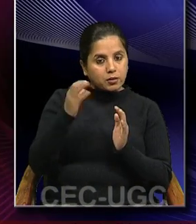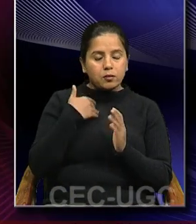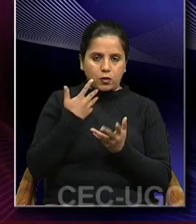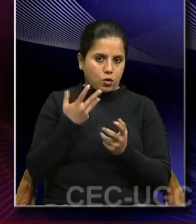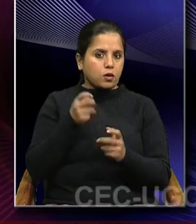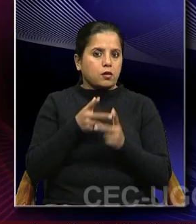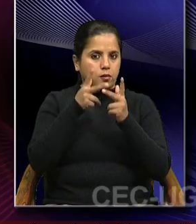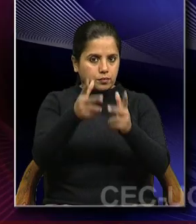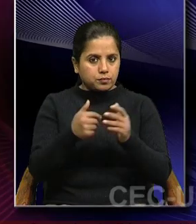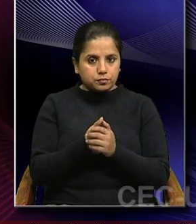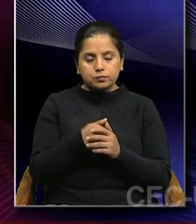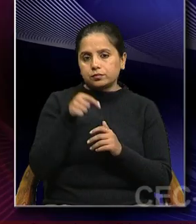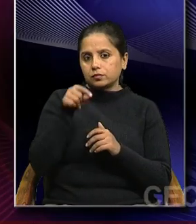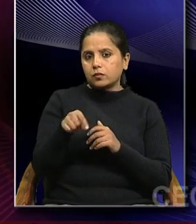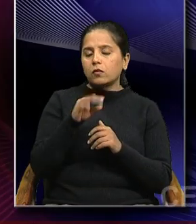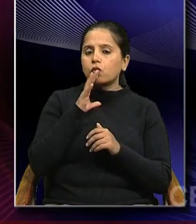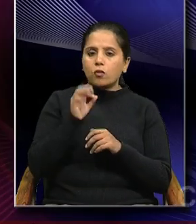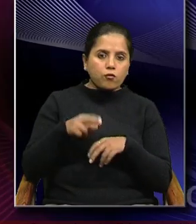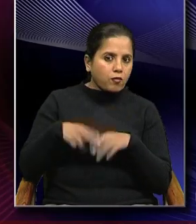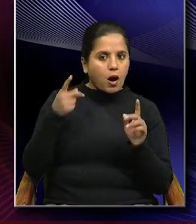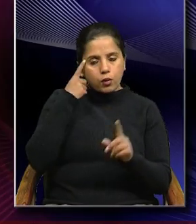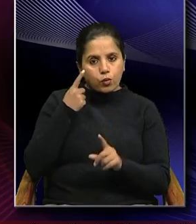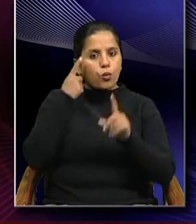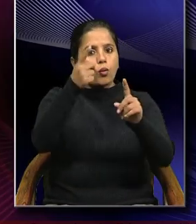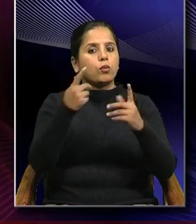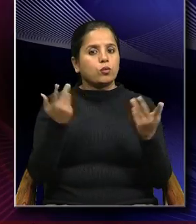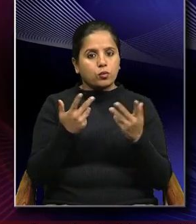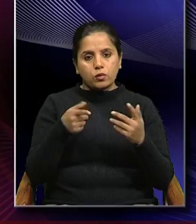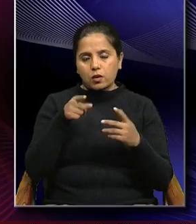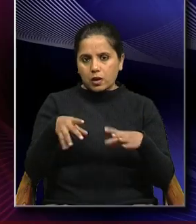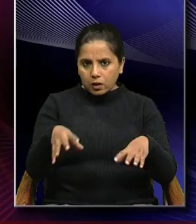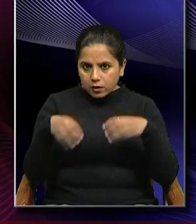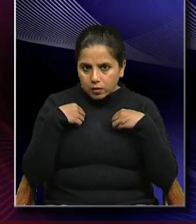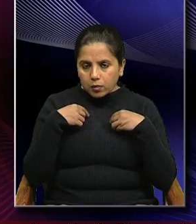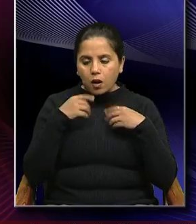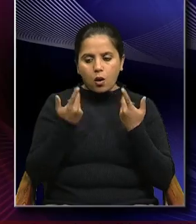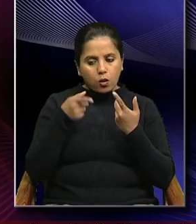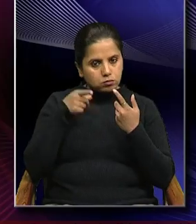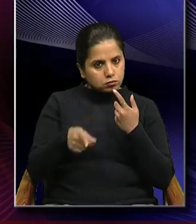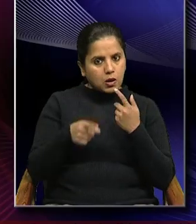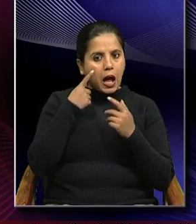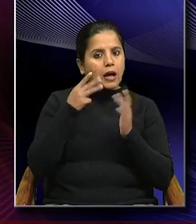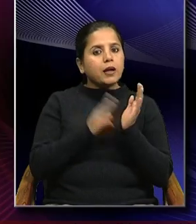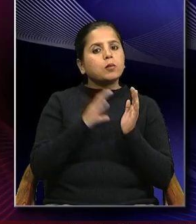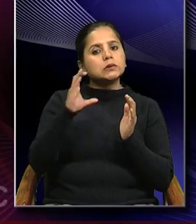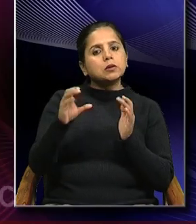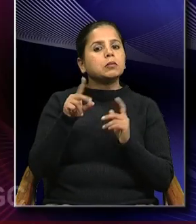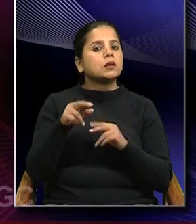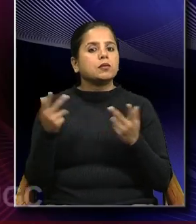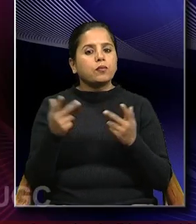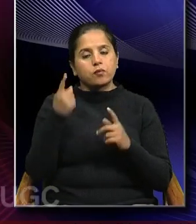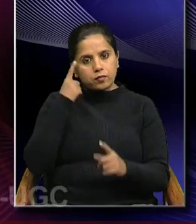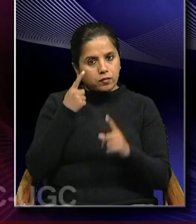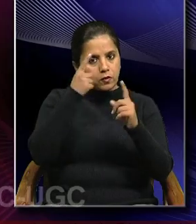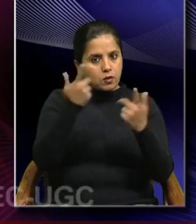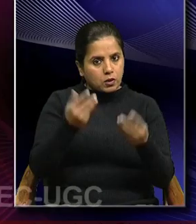here that what is the ultimate goal of adopting or resorting to this IMC. Objective is to